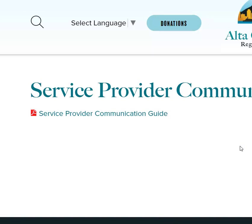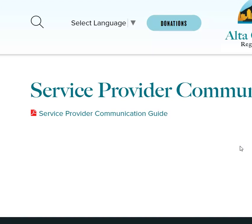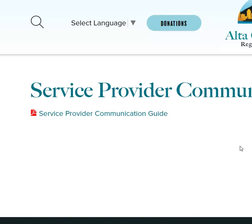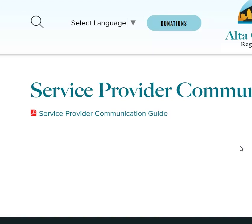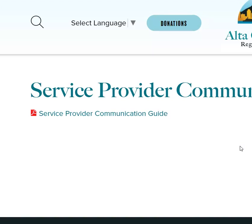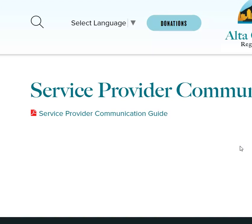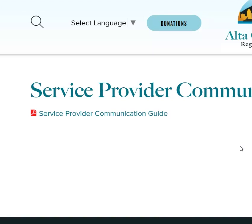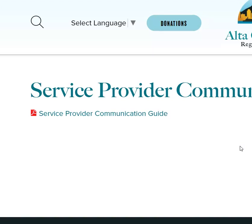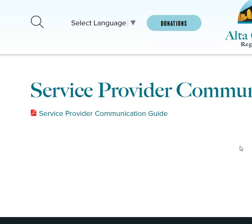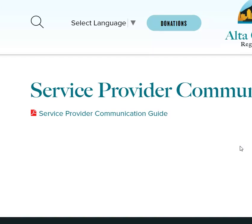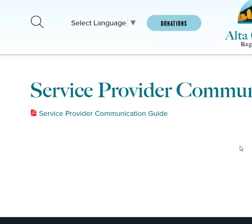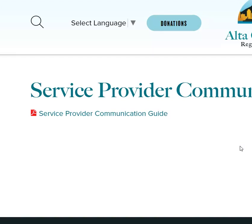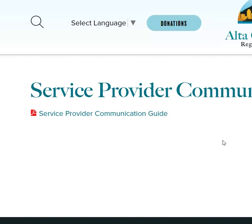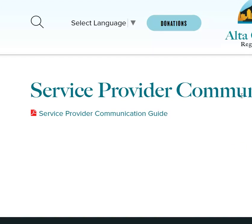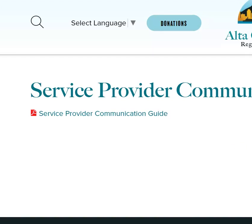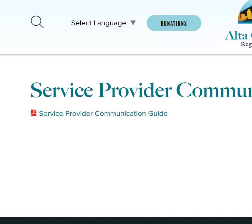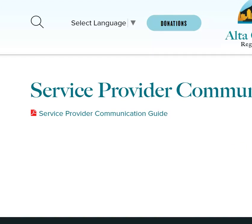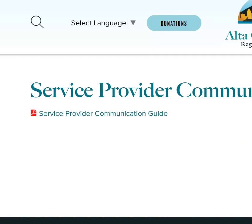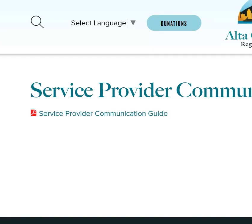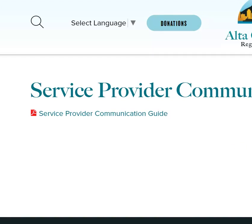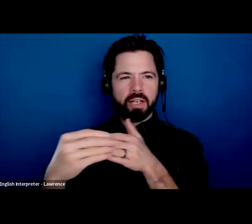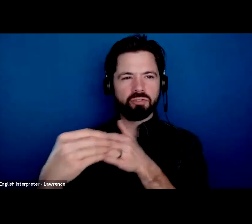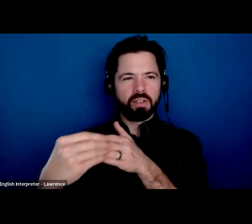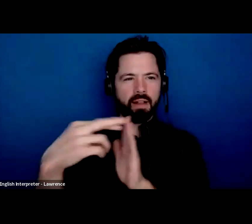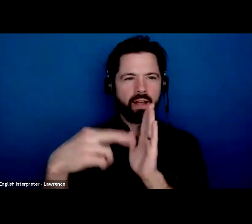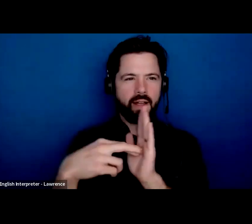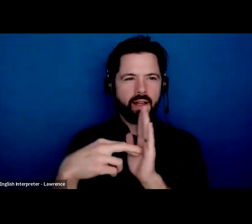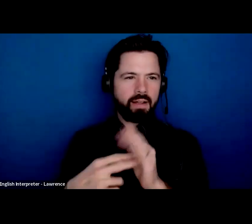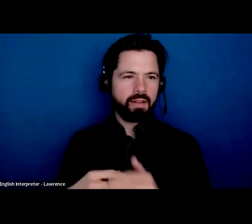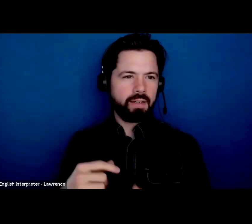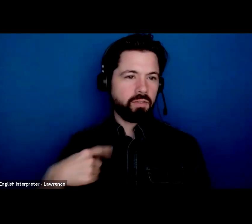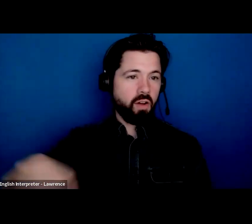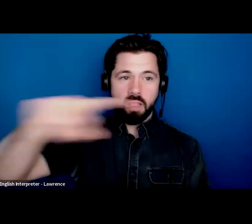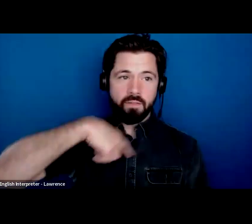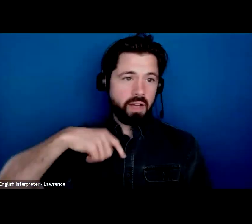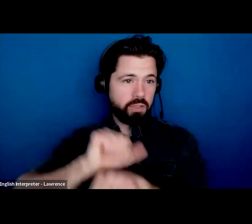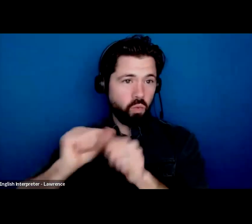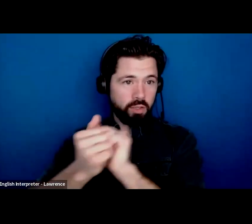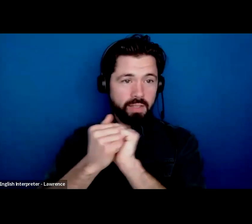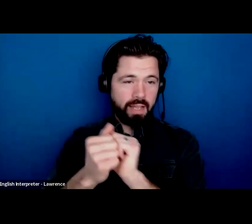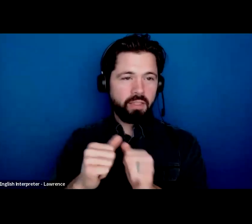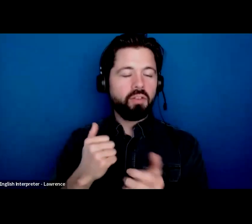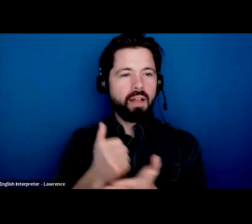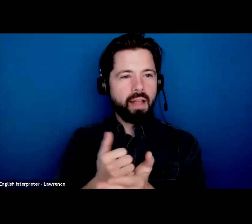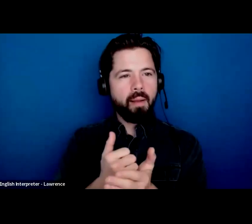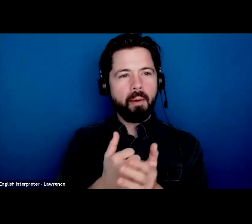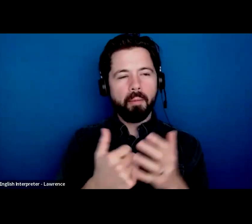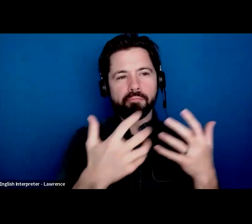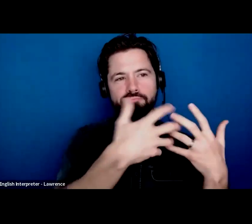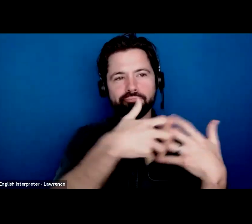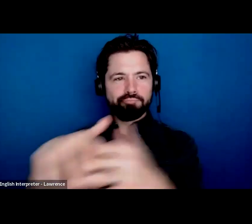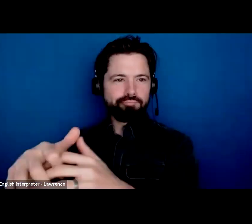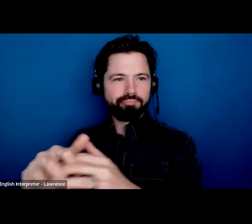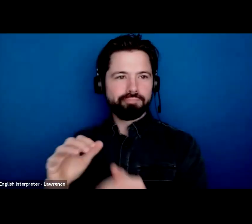Yeah, so we put together those communication guides because we think all of us in the collaboration, we thought that that would help streamline, like, making sure